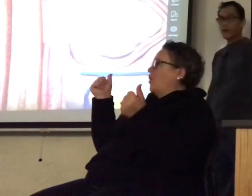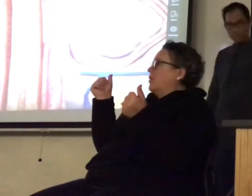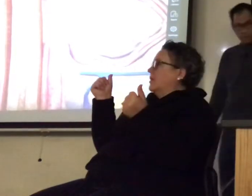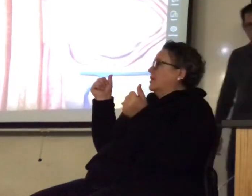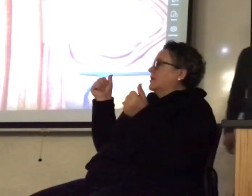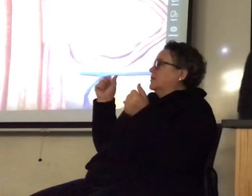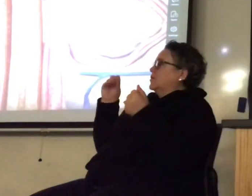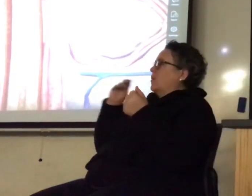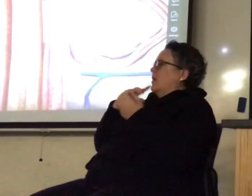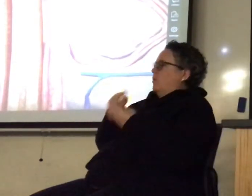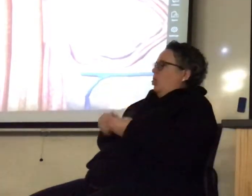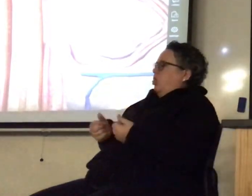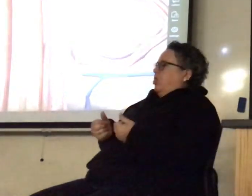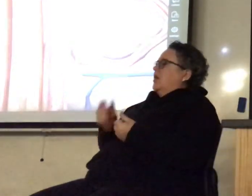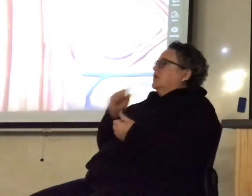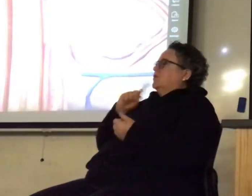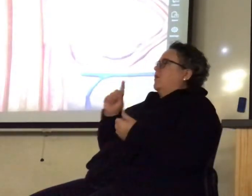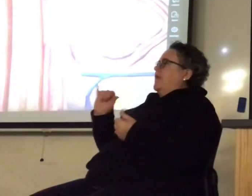kind of get on the hair follicle.